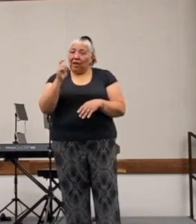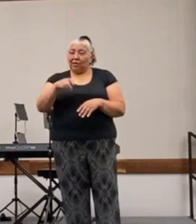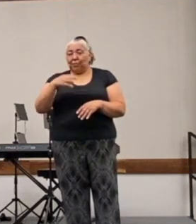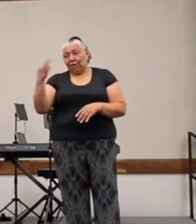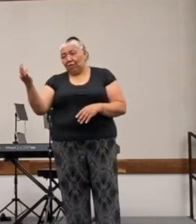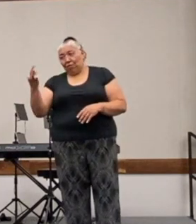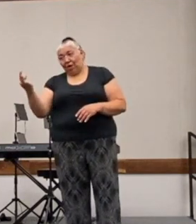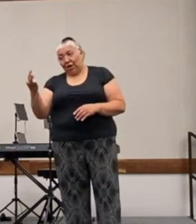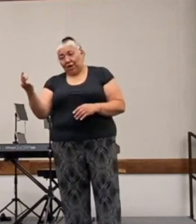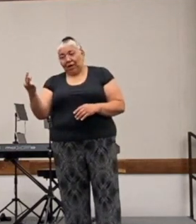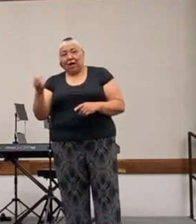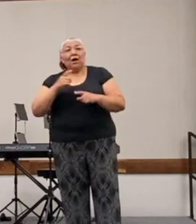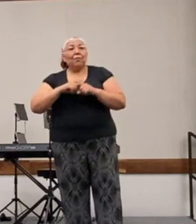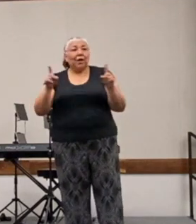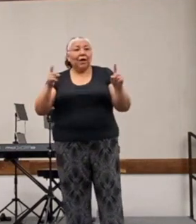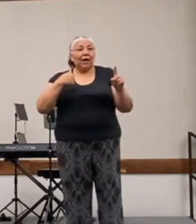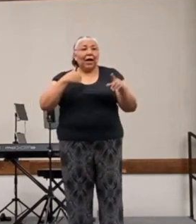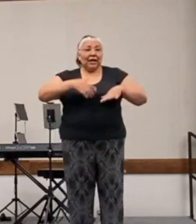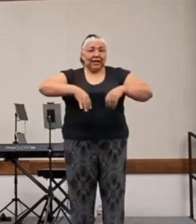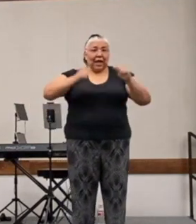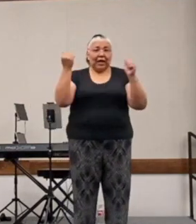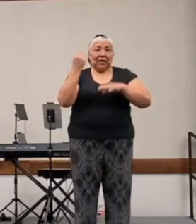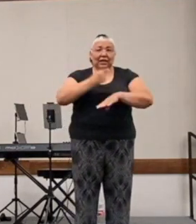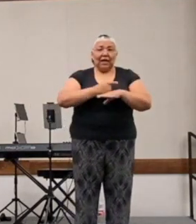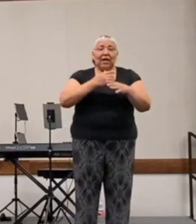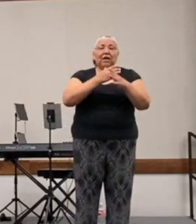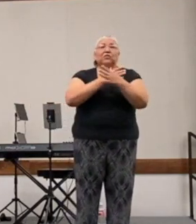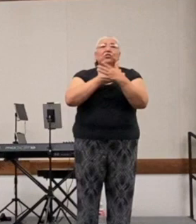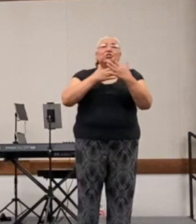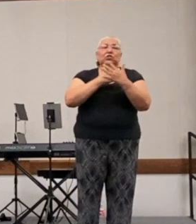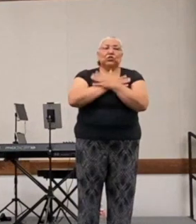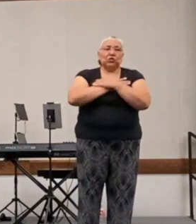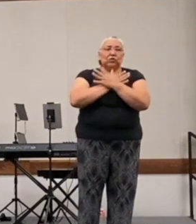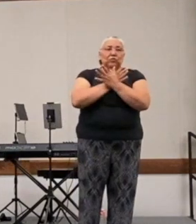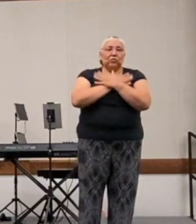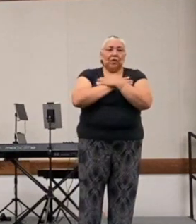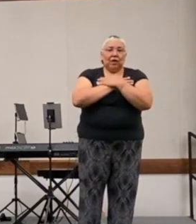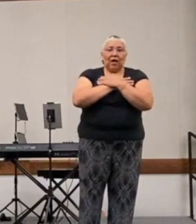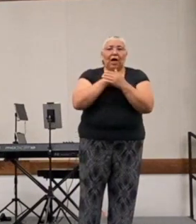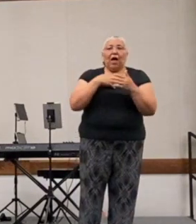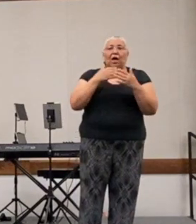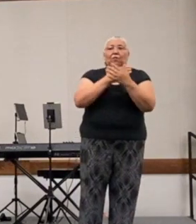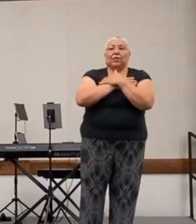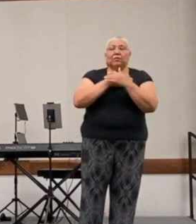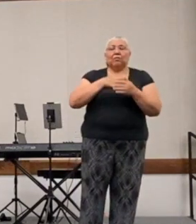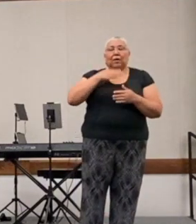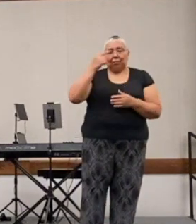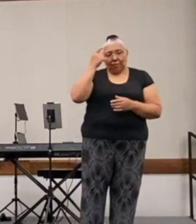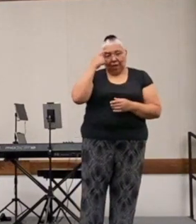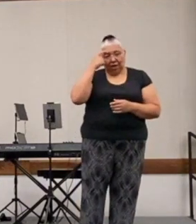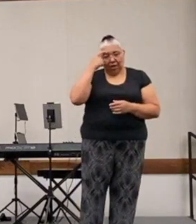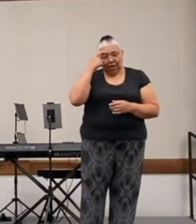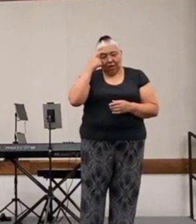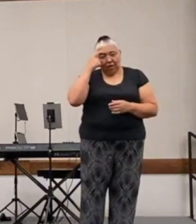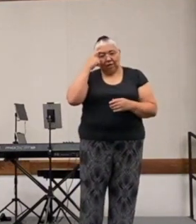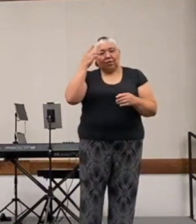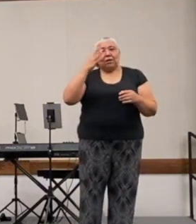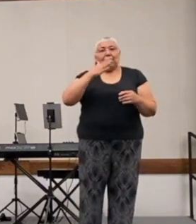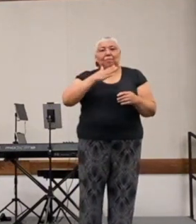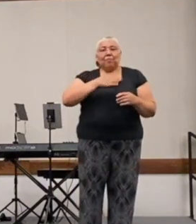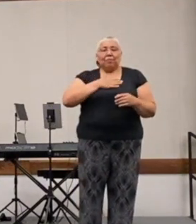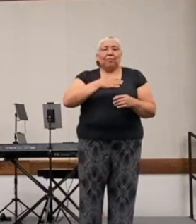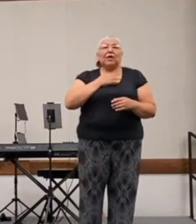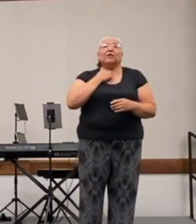Friday. That's right. But I take a day to relax. I relax my mind. I relax